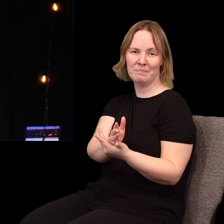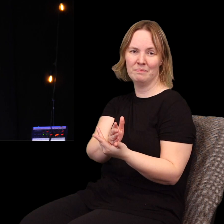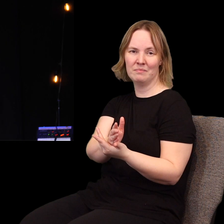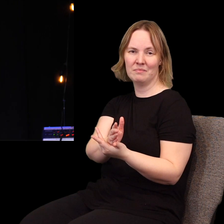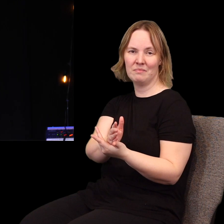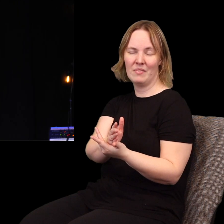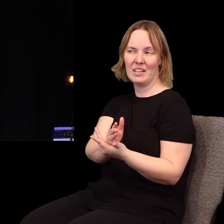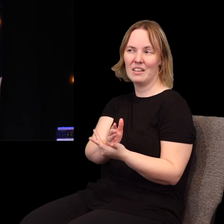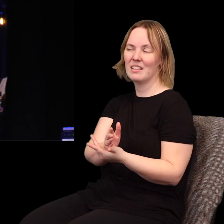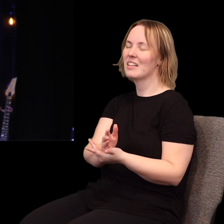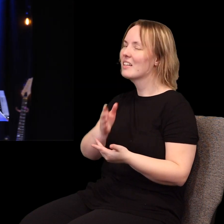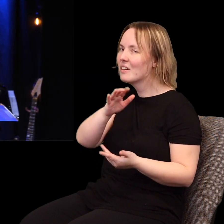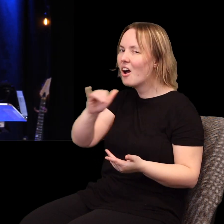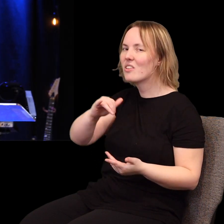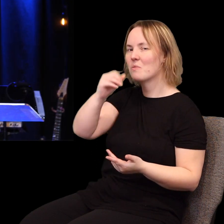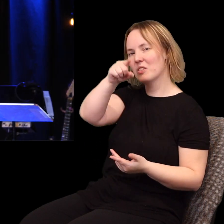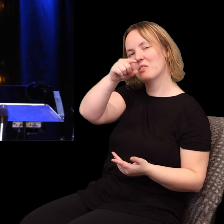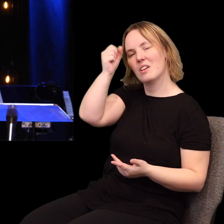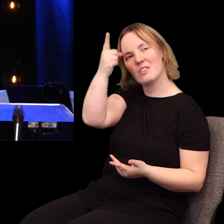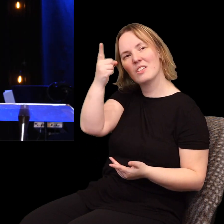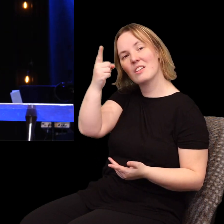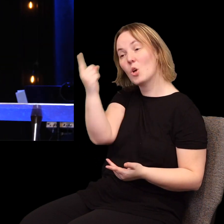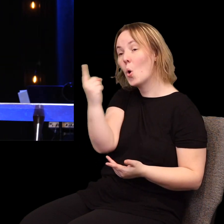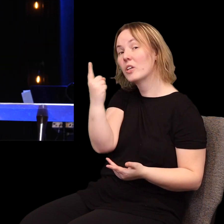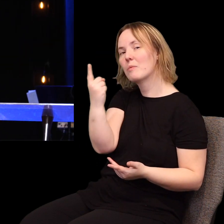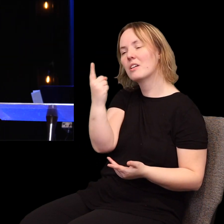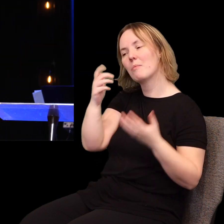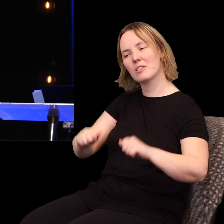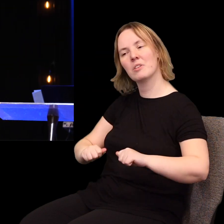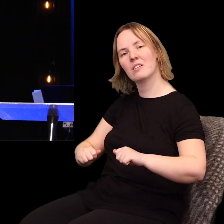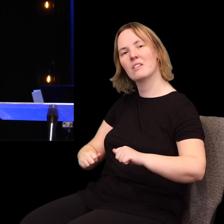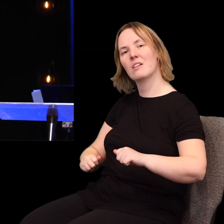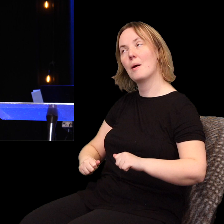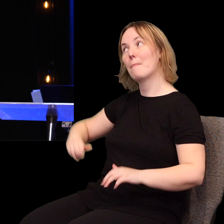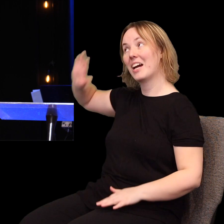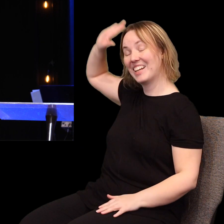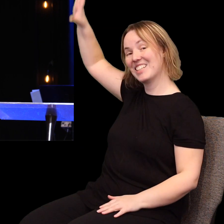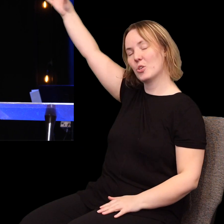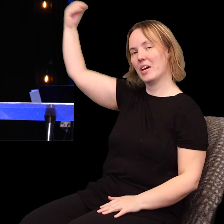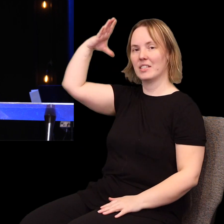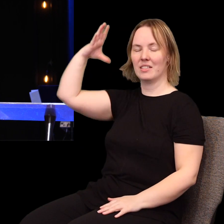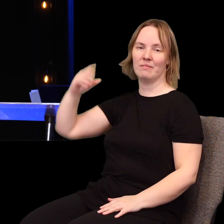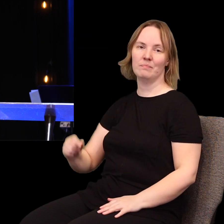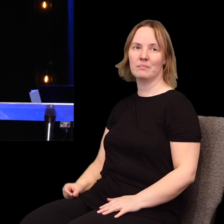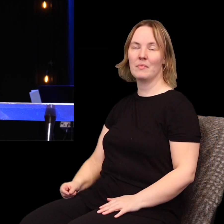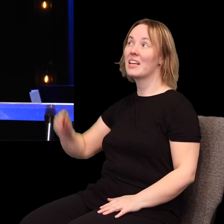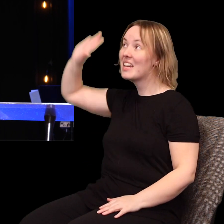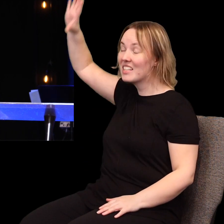down. But he says, I also want you to understand that it's only going to be a possibility by my